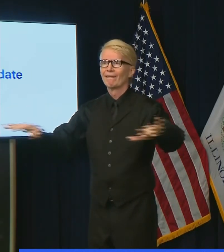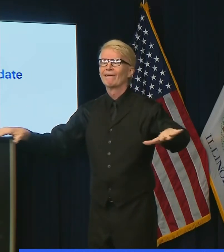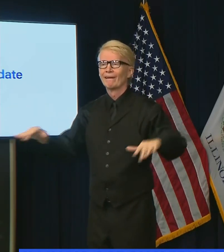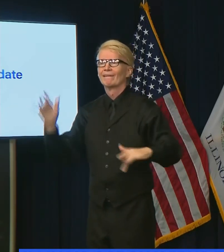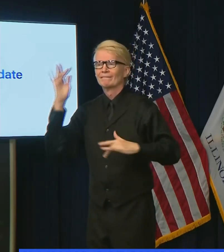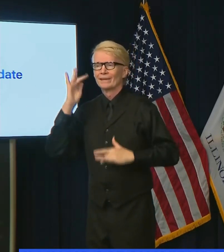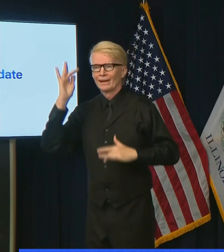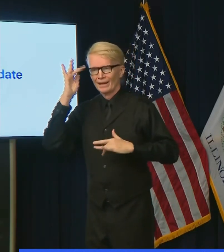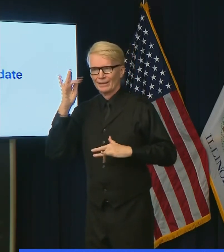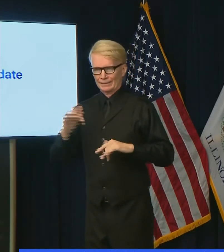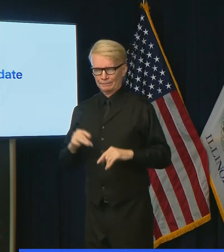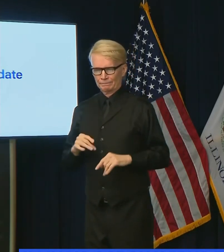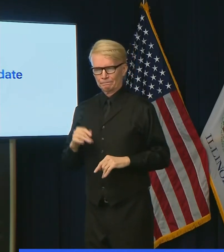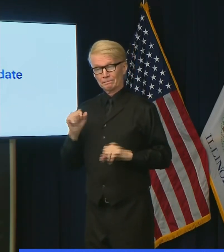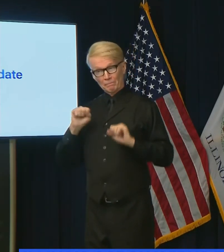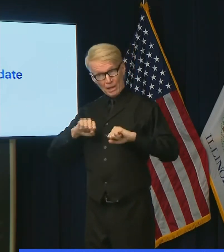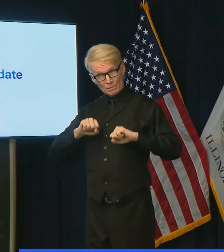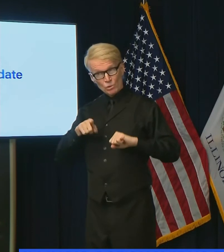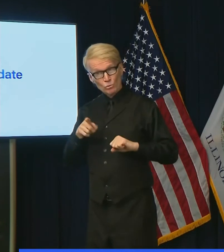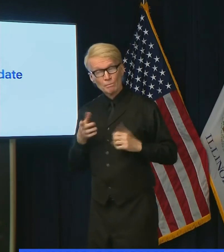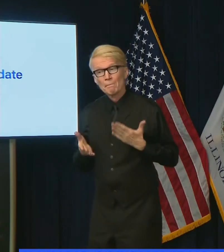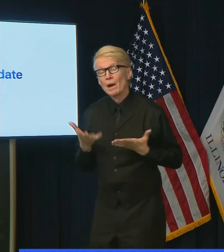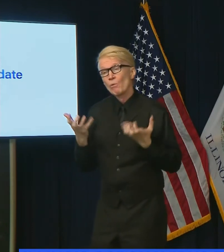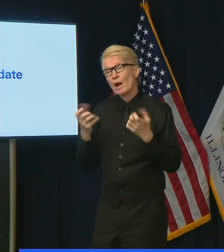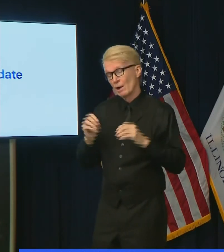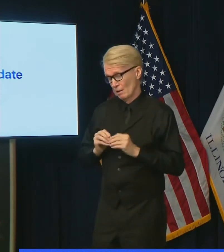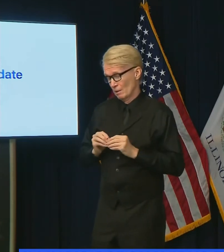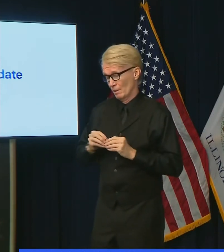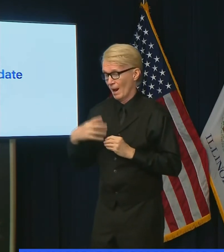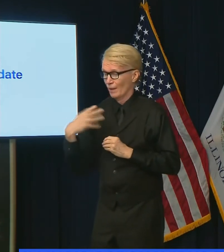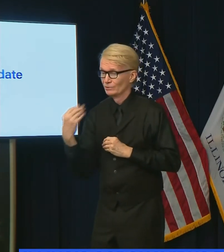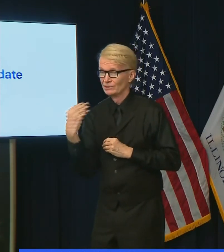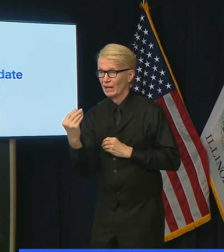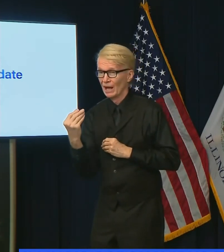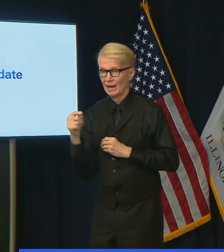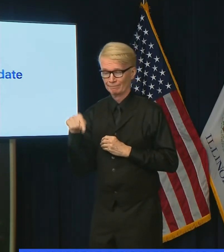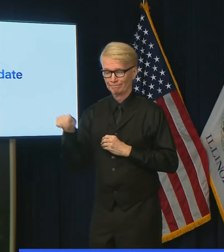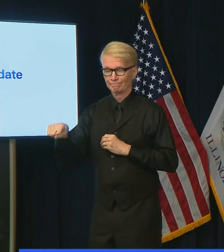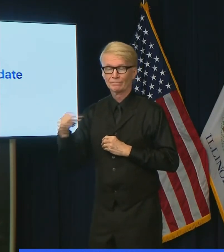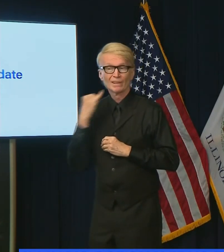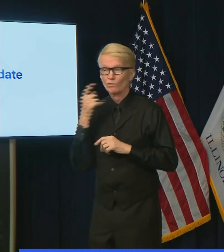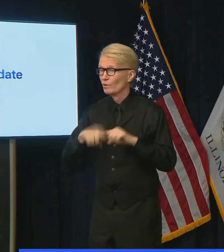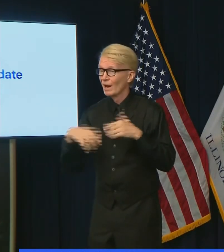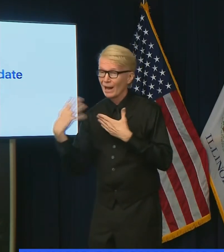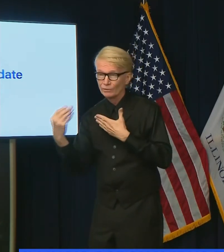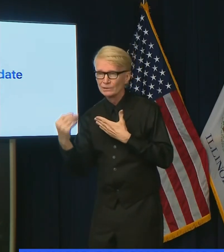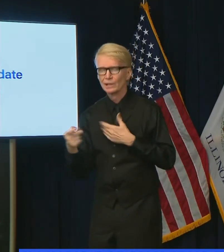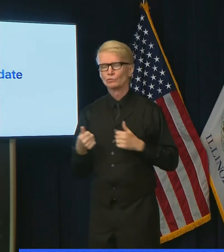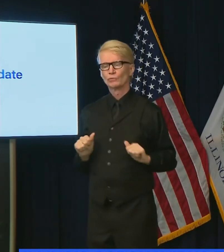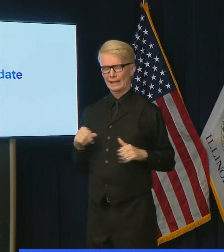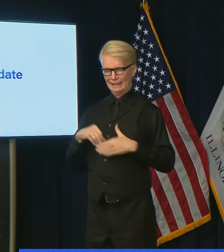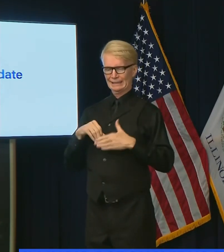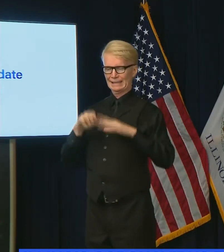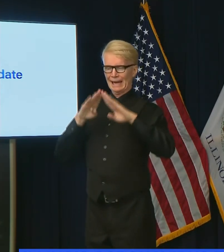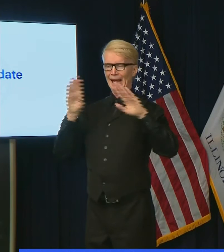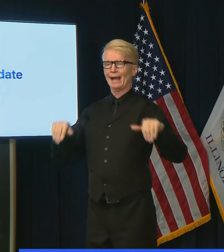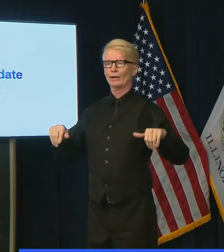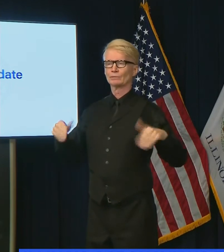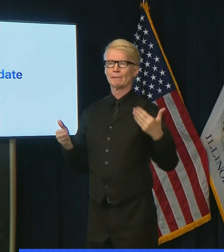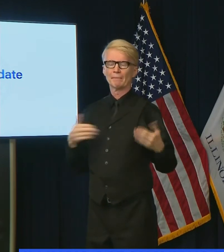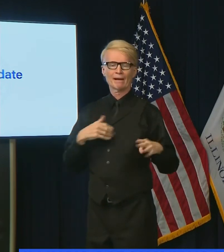move the gathering outdoors. If being outside is not an option, then try to increase the ventilation indoors. If you can